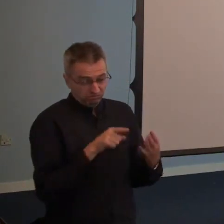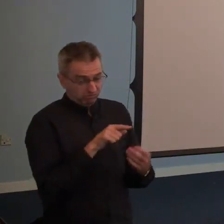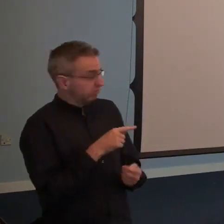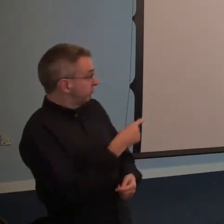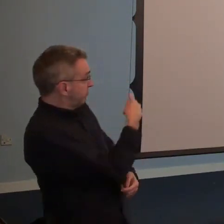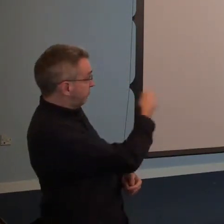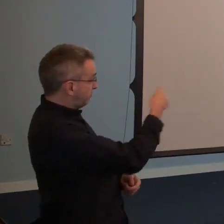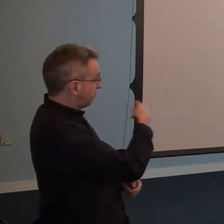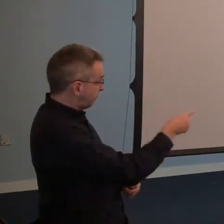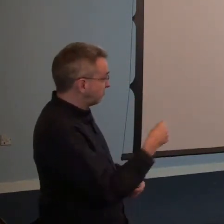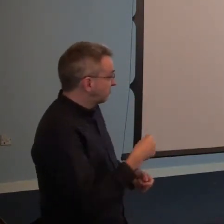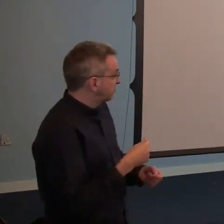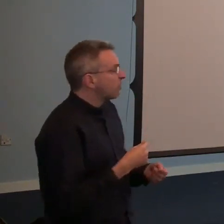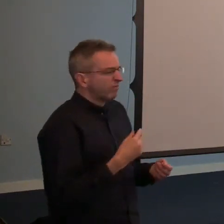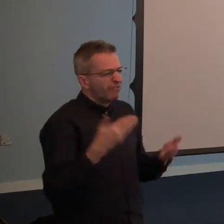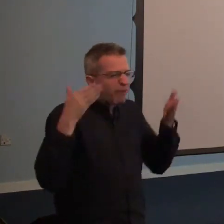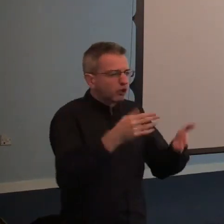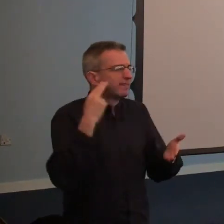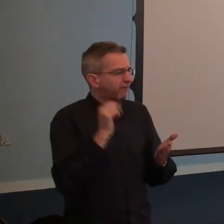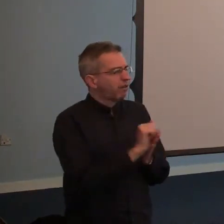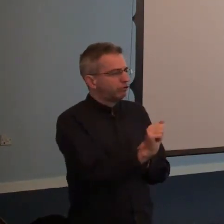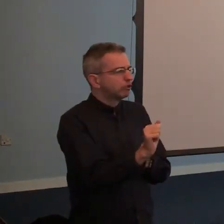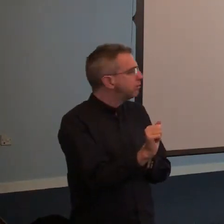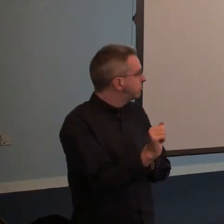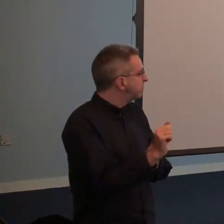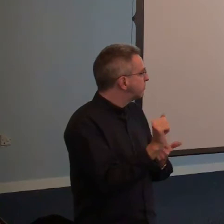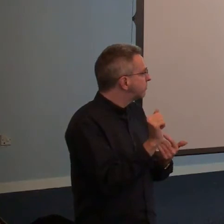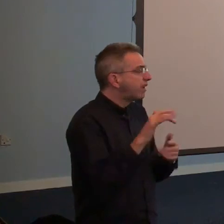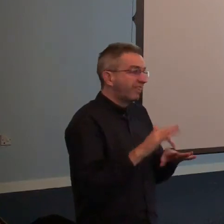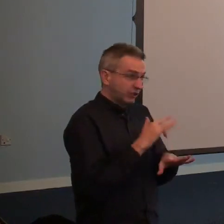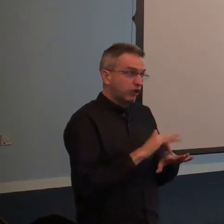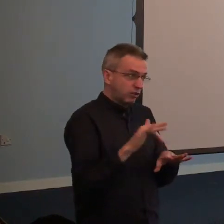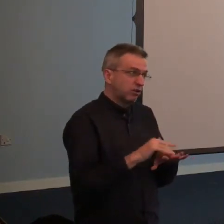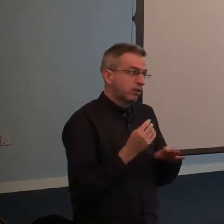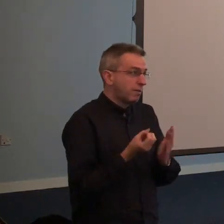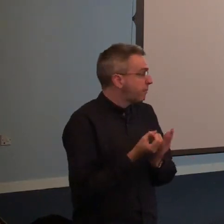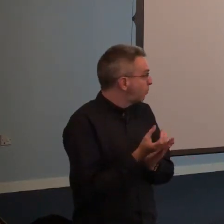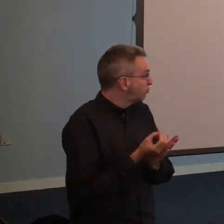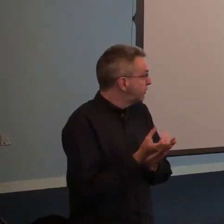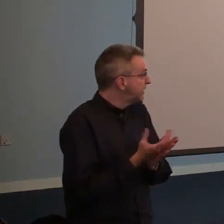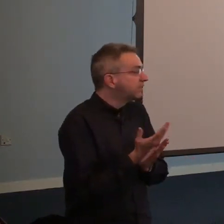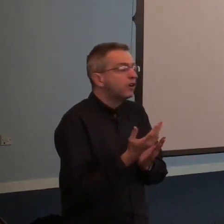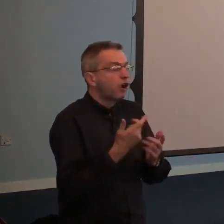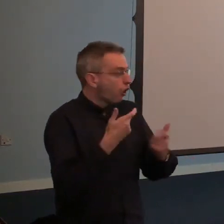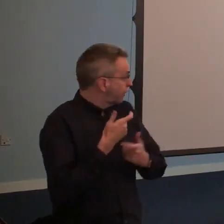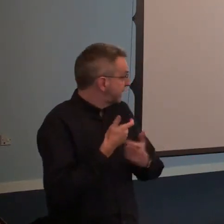point. So we chose, as you'll see on the slide, we focused on aspects of deaf culture, deaf theatre, deaf